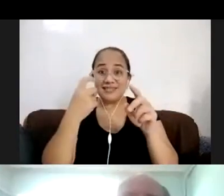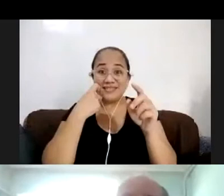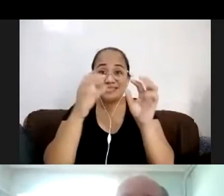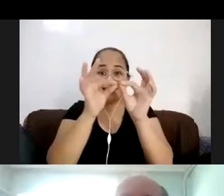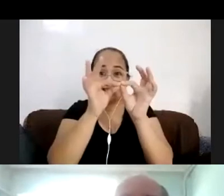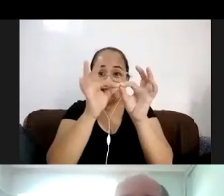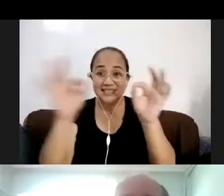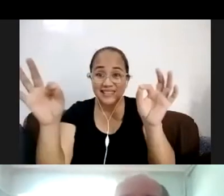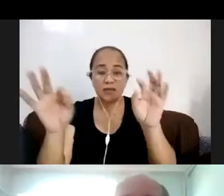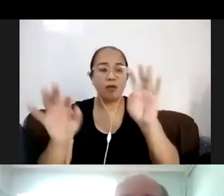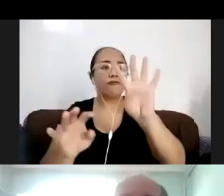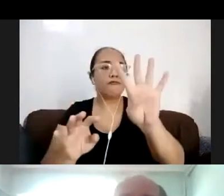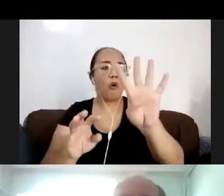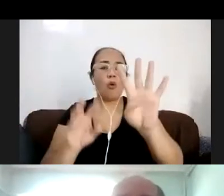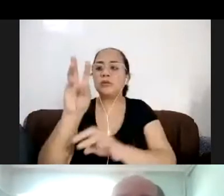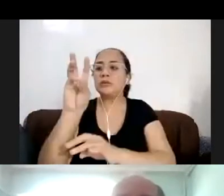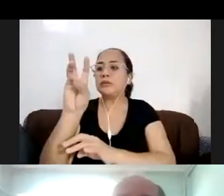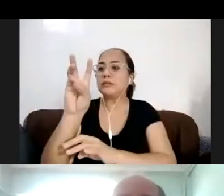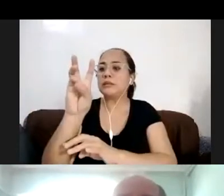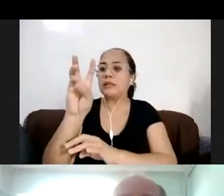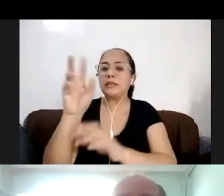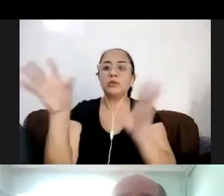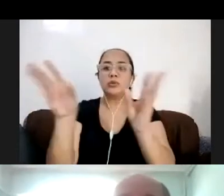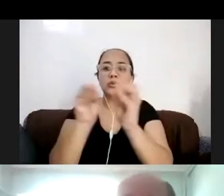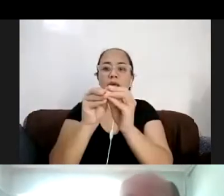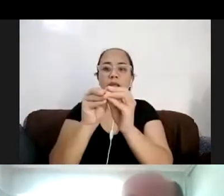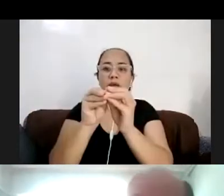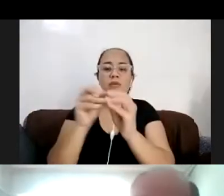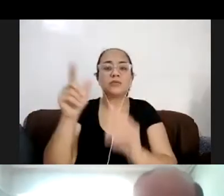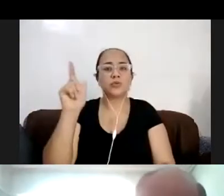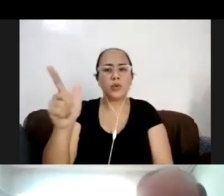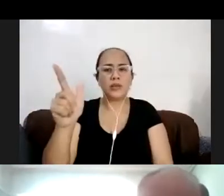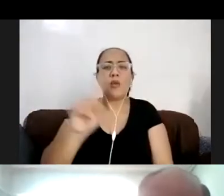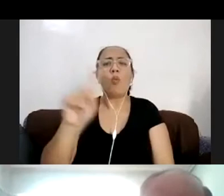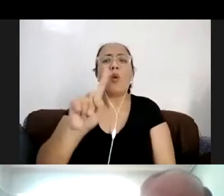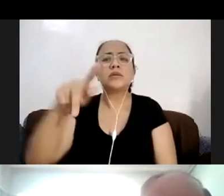4, 16, together, 20?